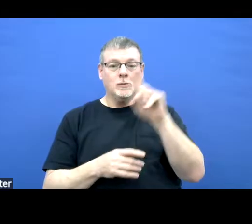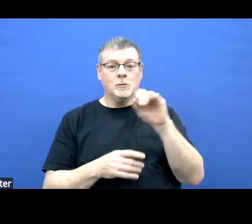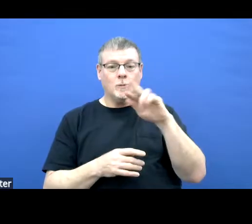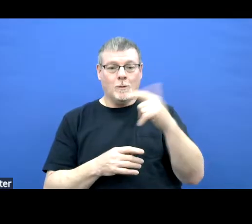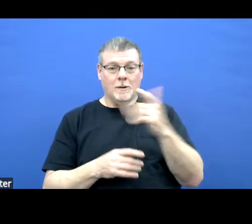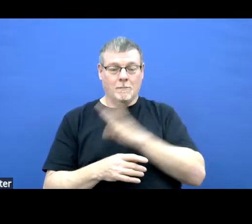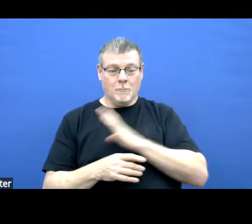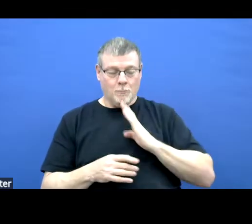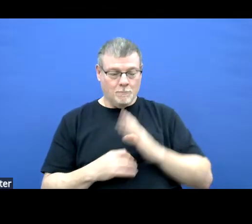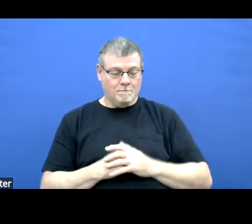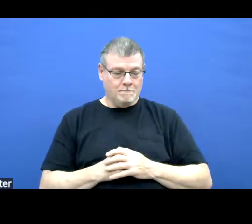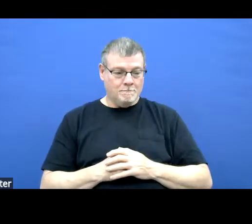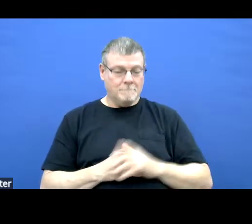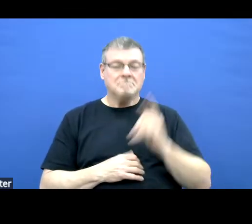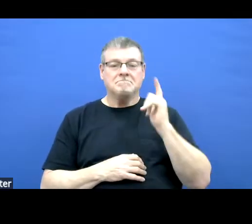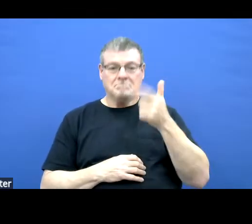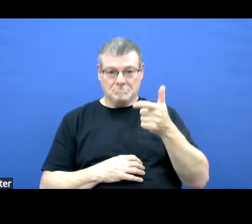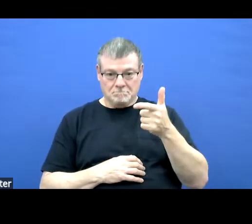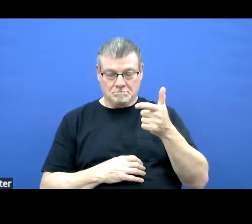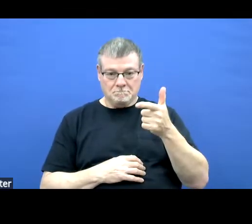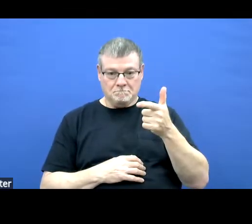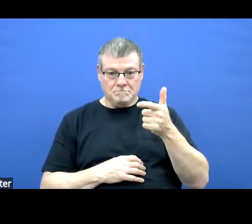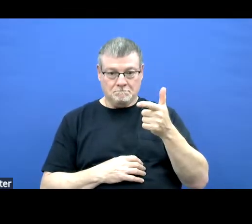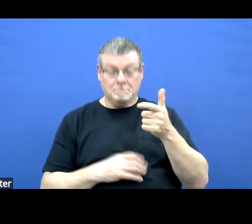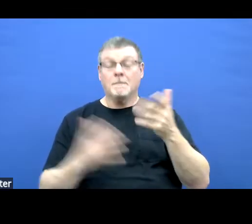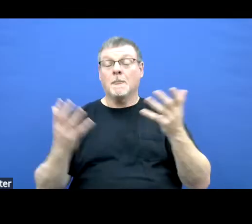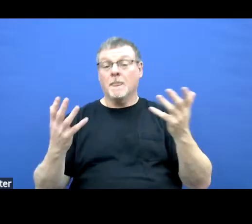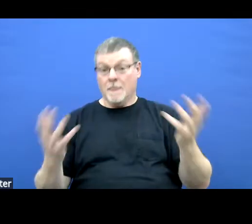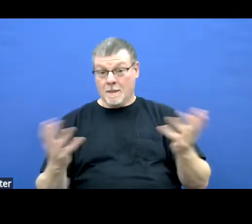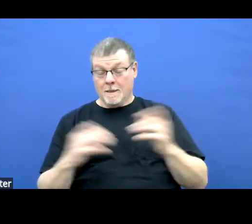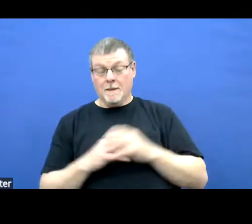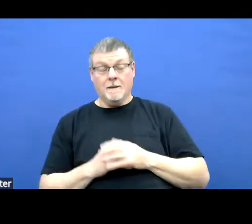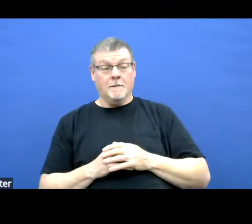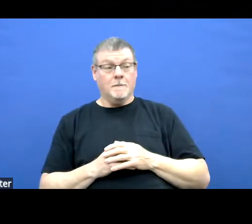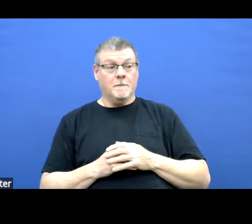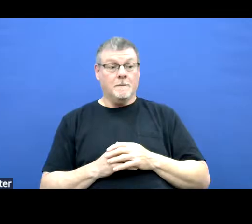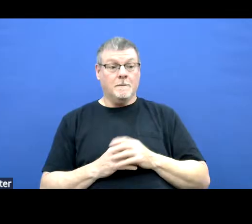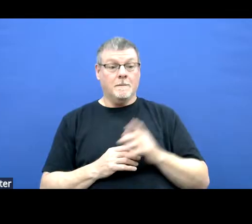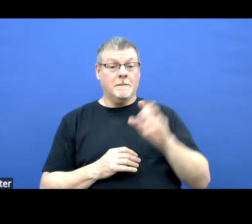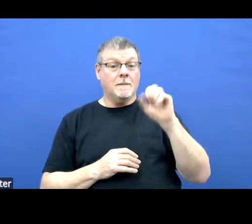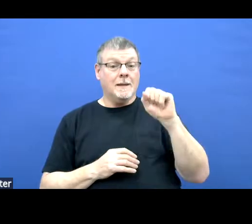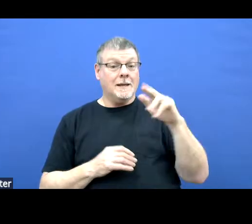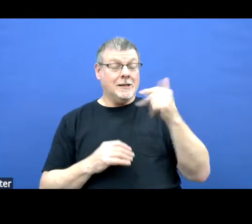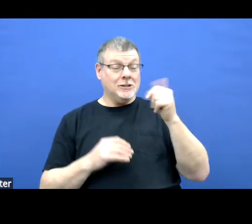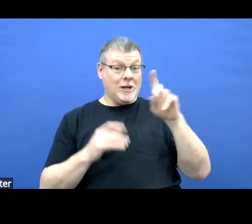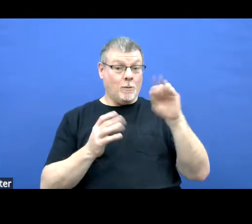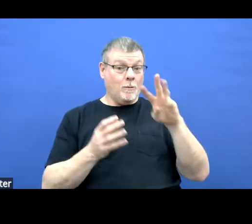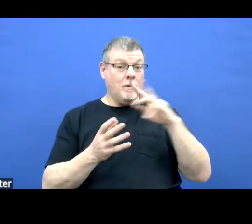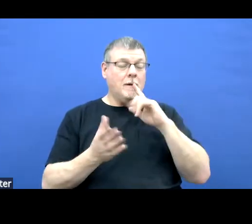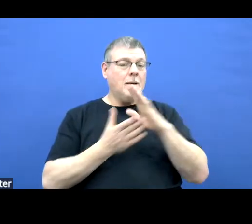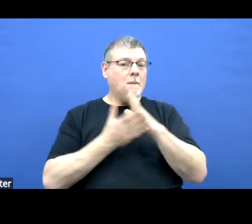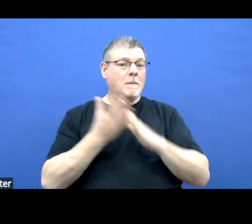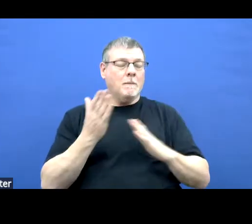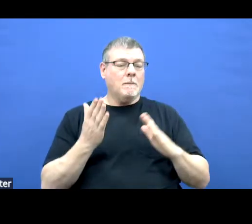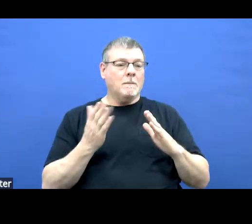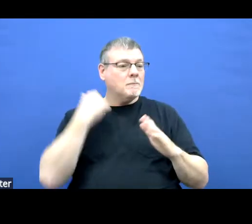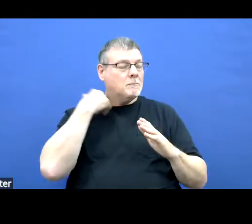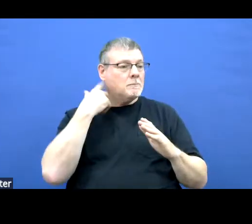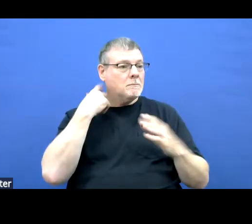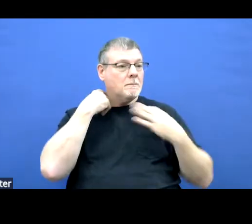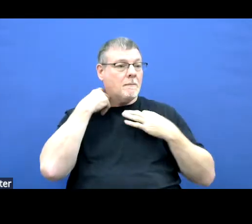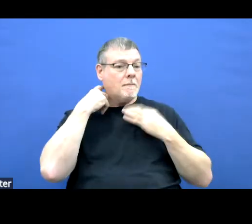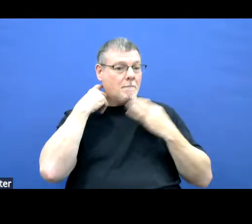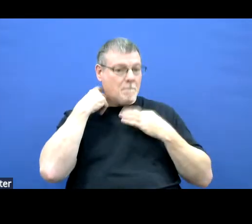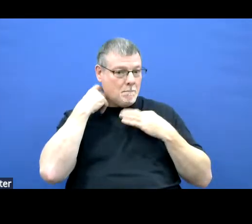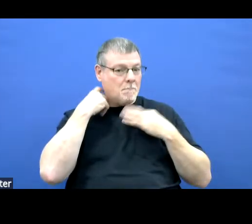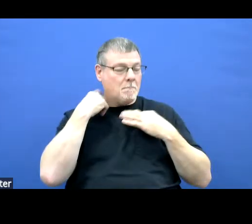of Appeals. Second. So Shanna was part of the applicant